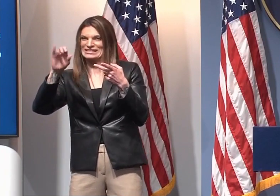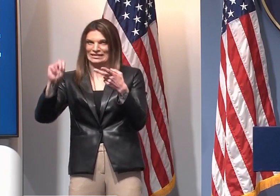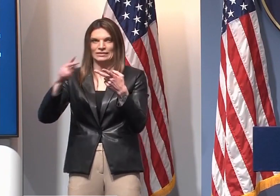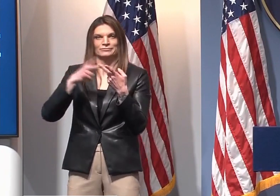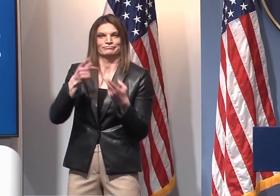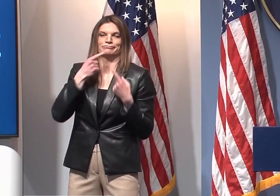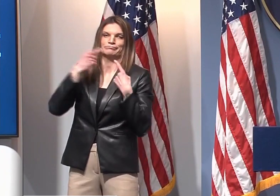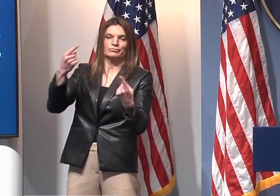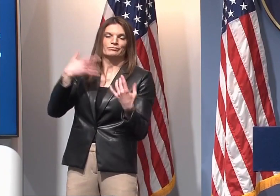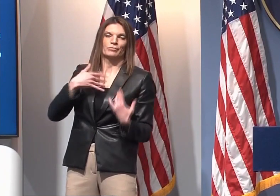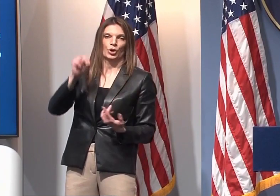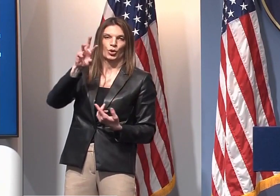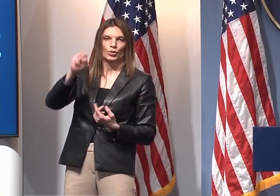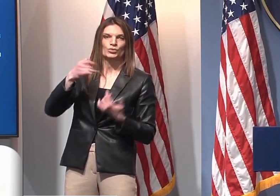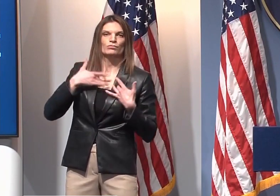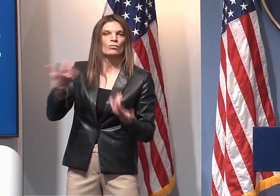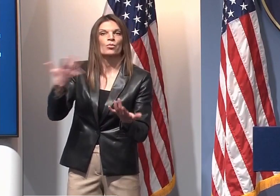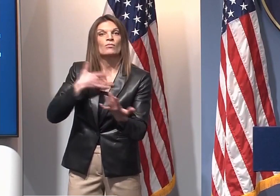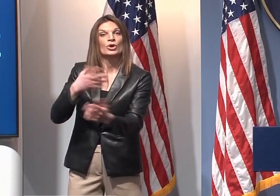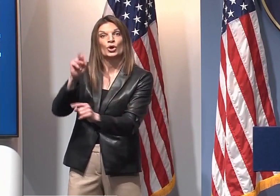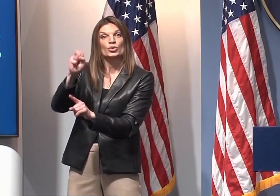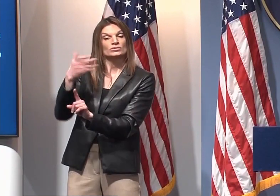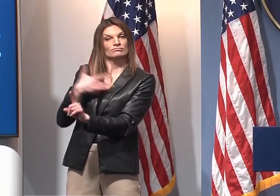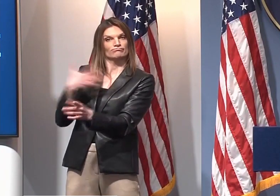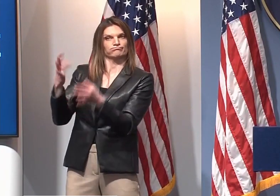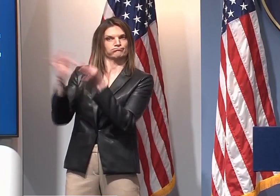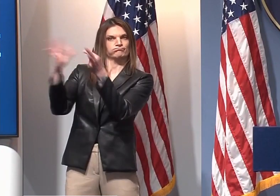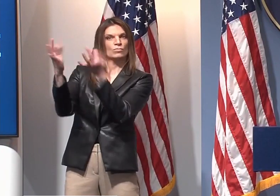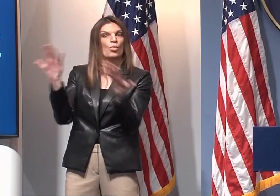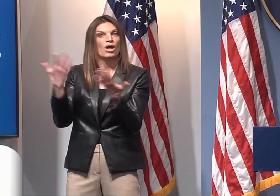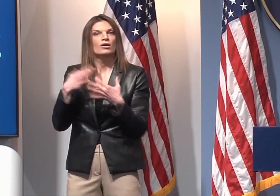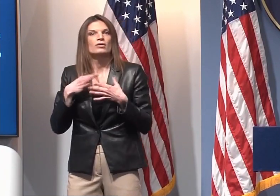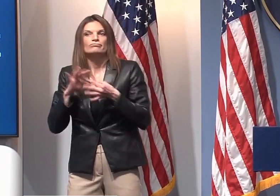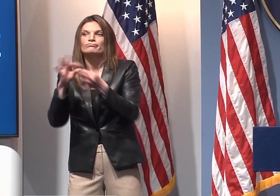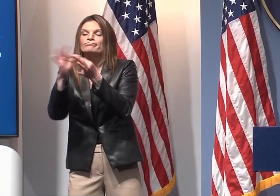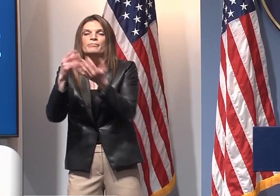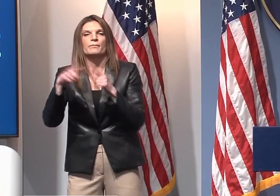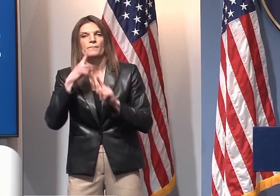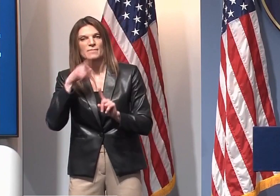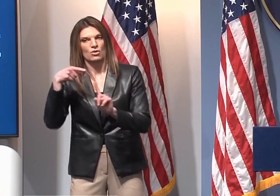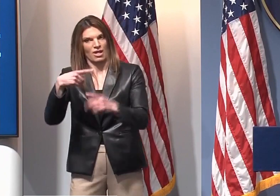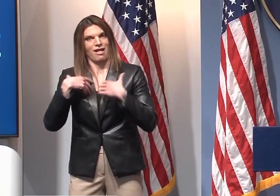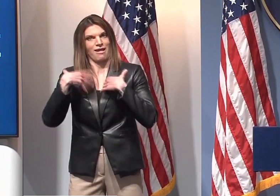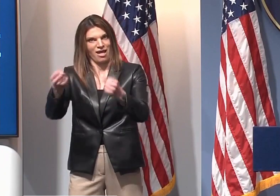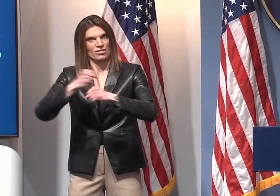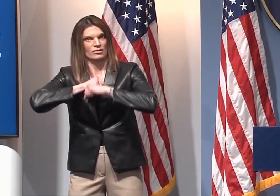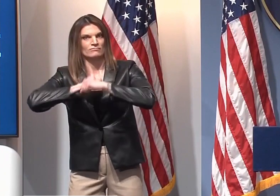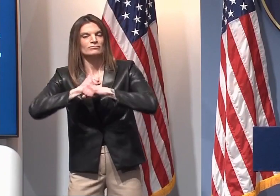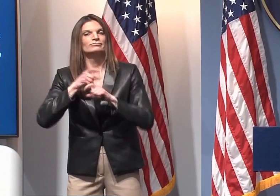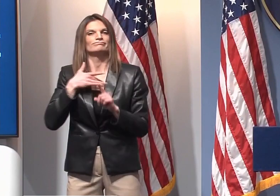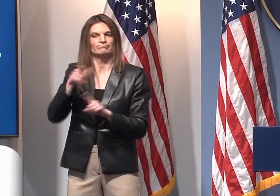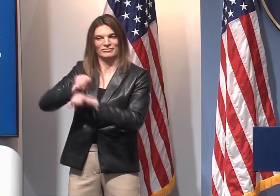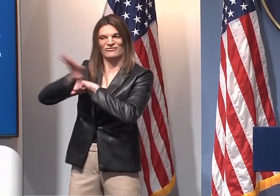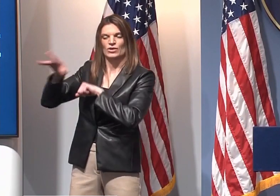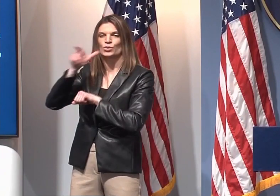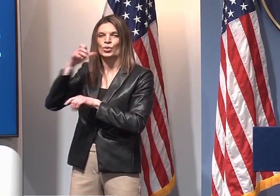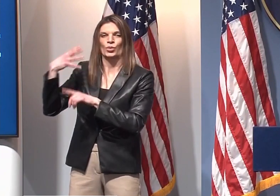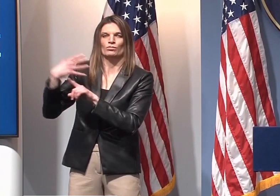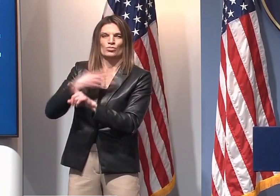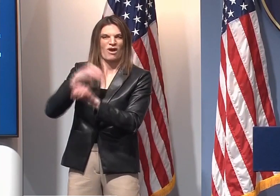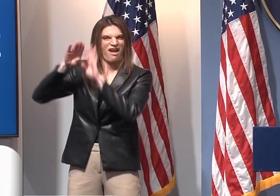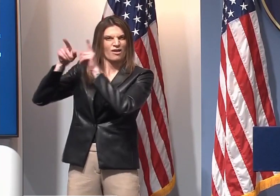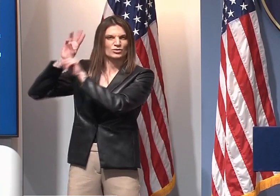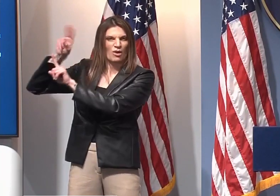time talking about public health and advising everyone from the White House to us here in Michigan. We were